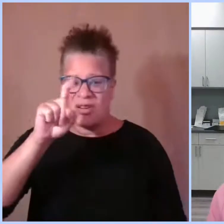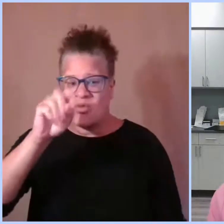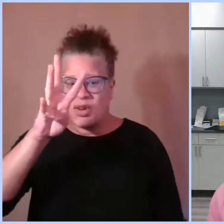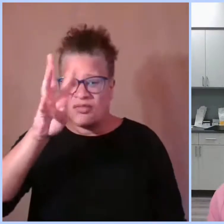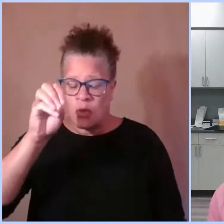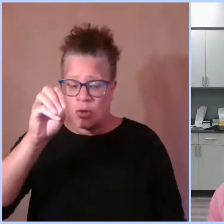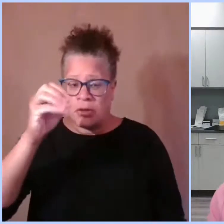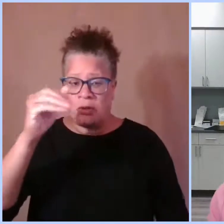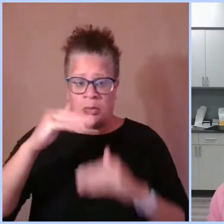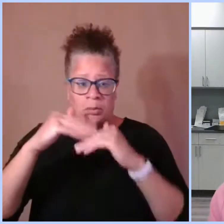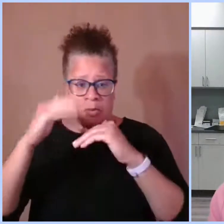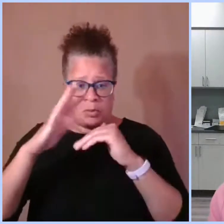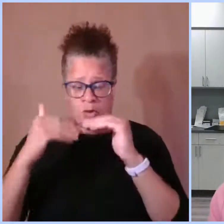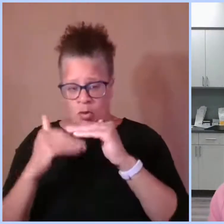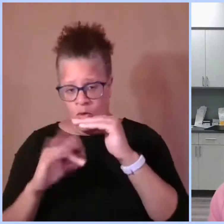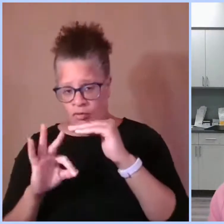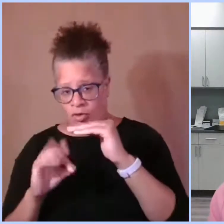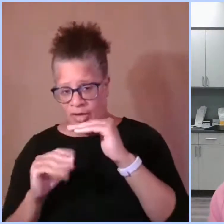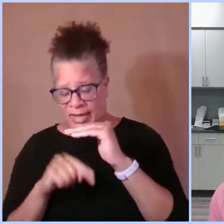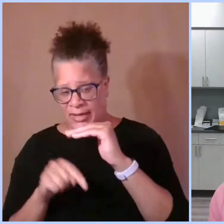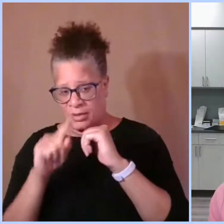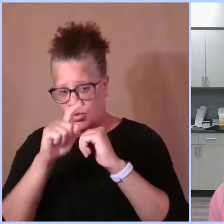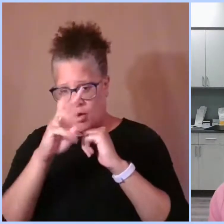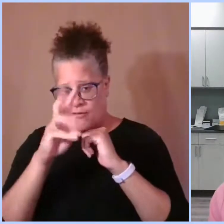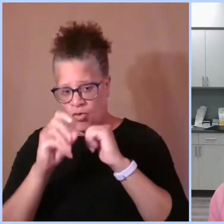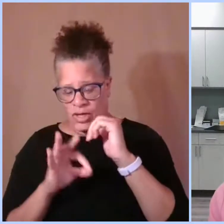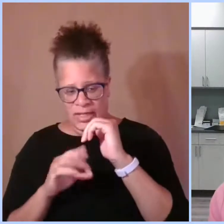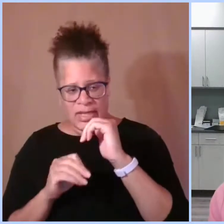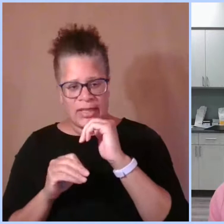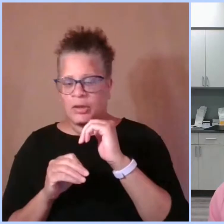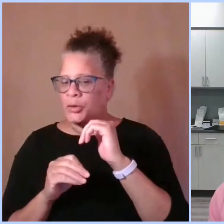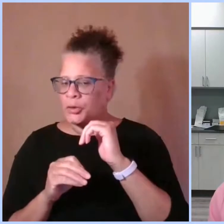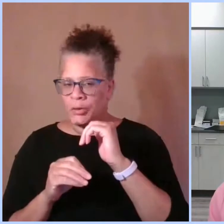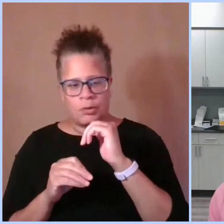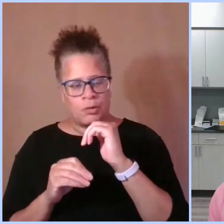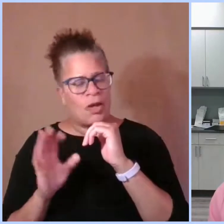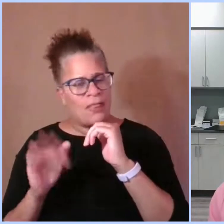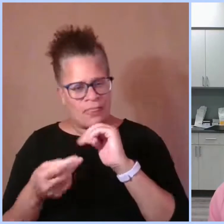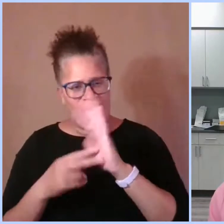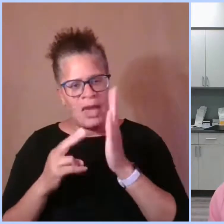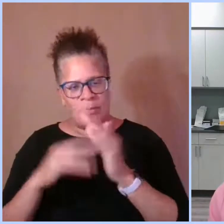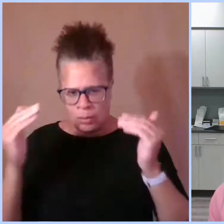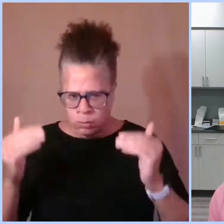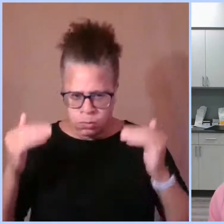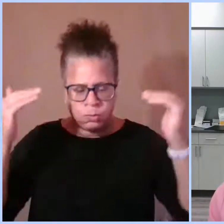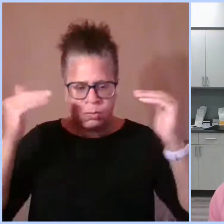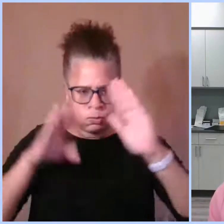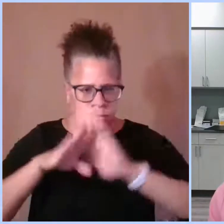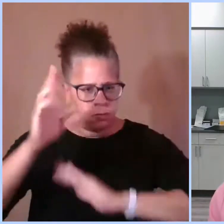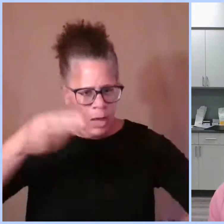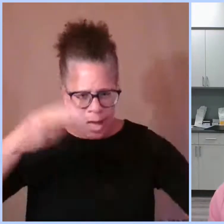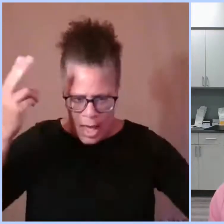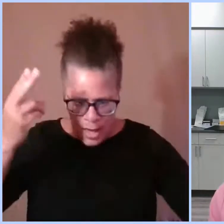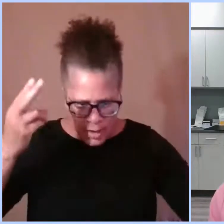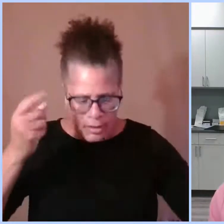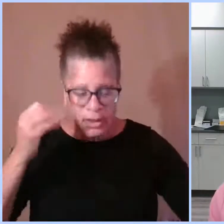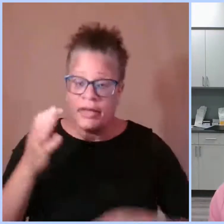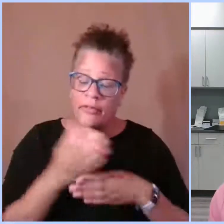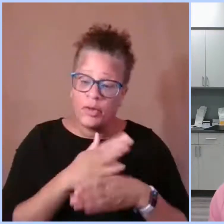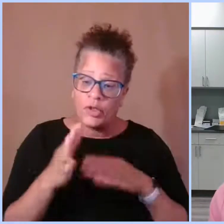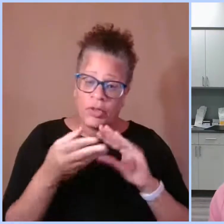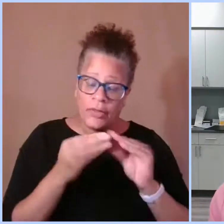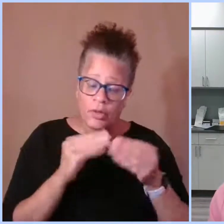140 over 90, that is considered high. And if it's between those